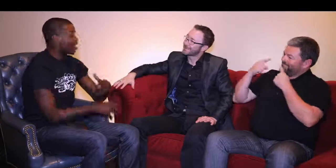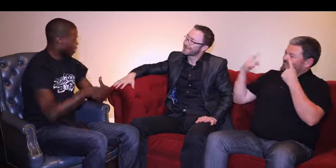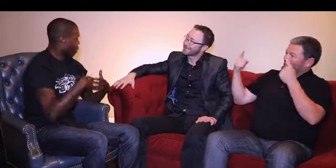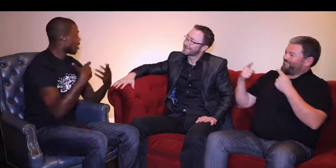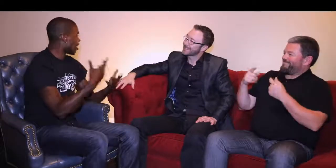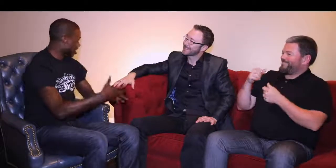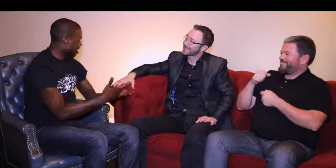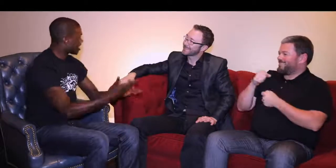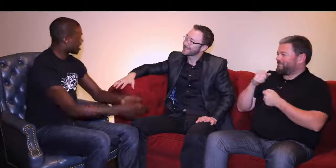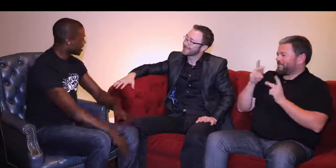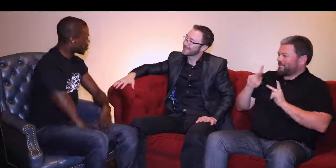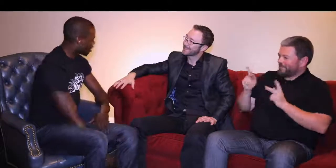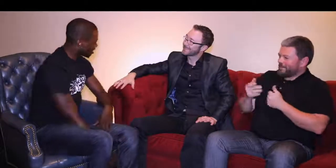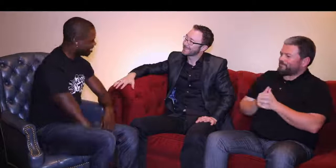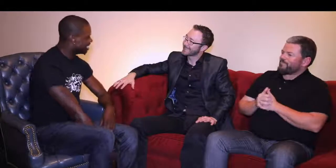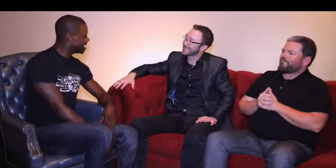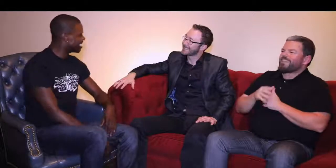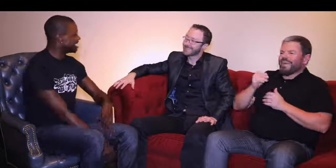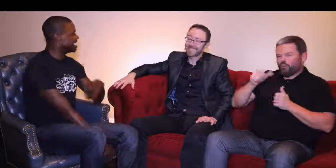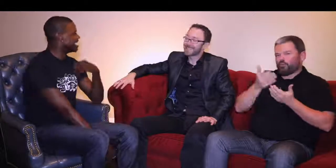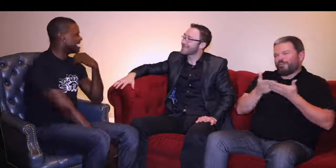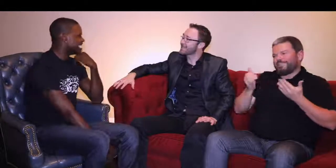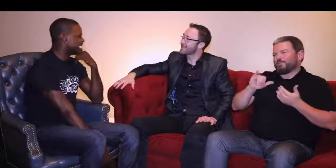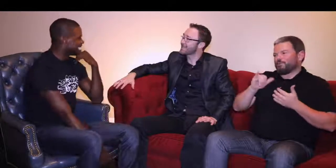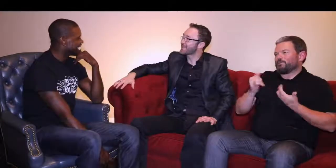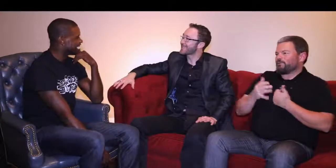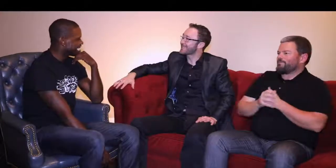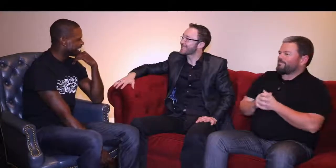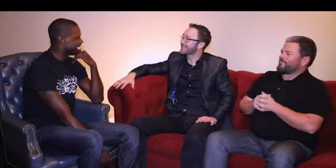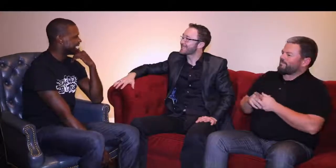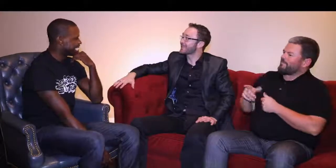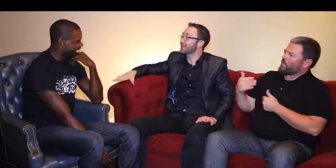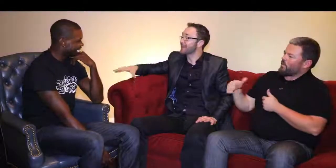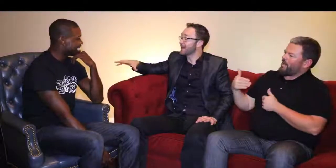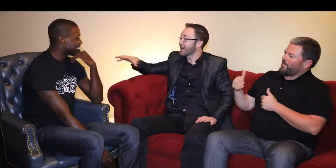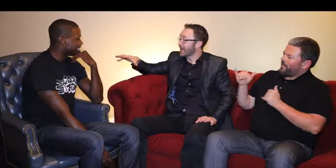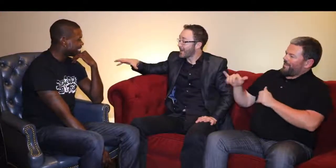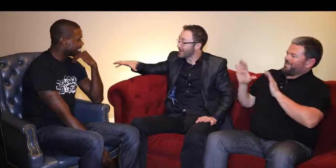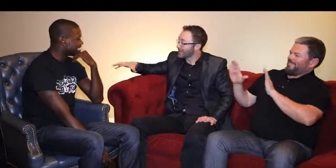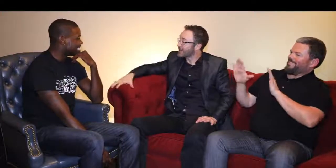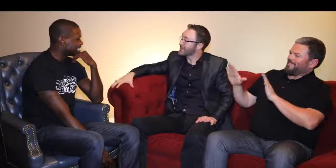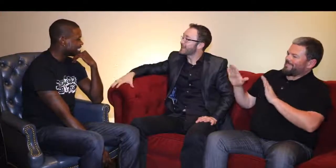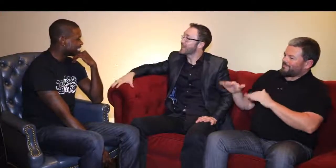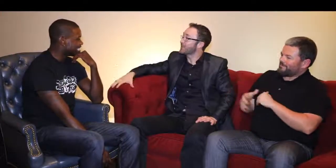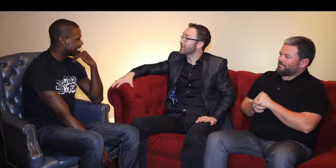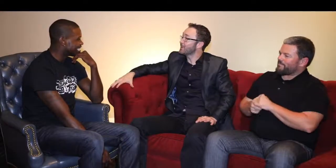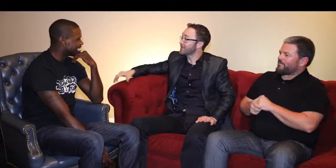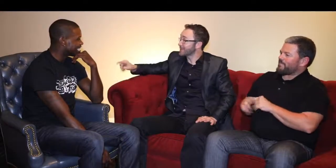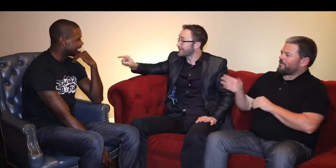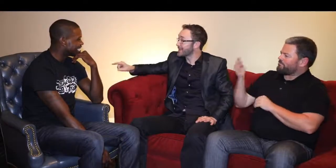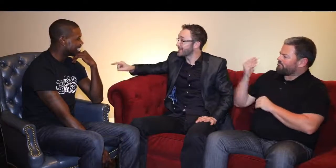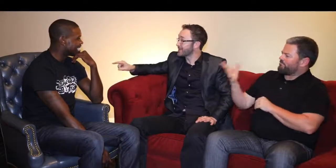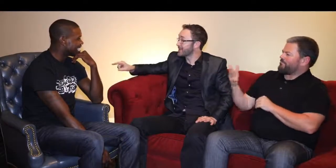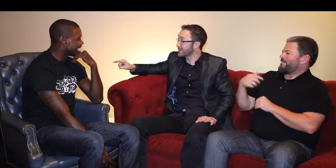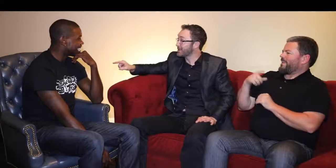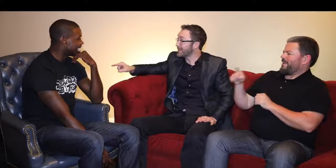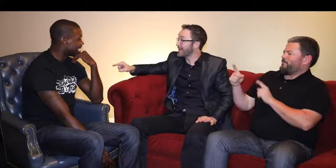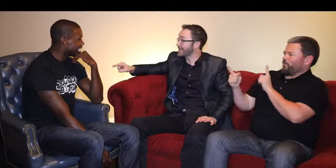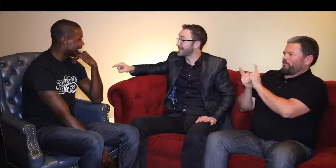Among other things as well. That is fantastic. Look, I've got to come with you next time you go out of the